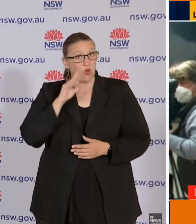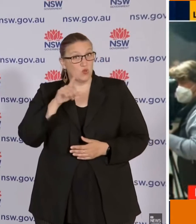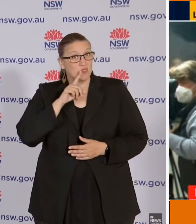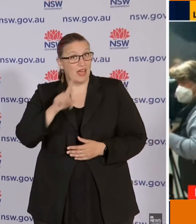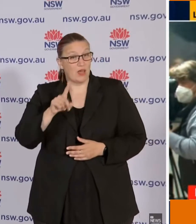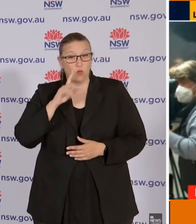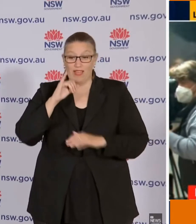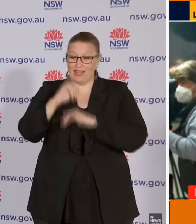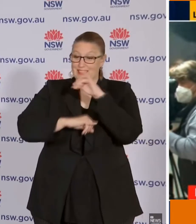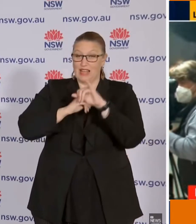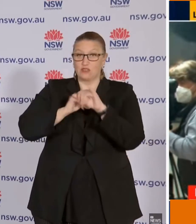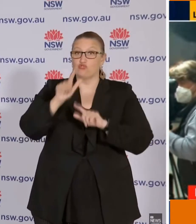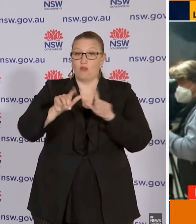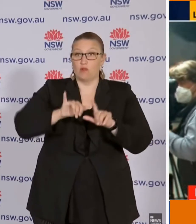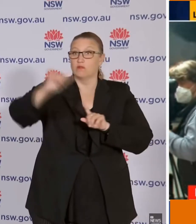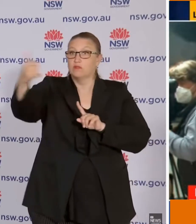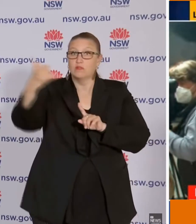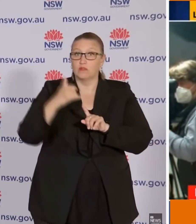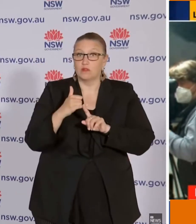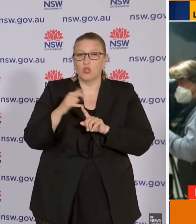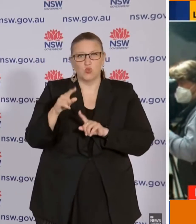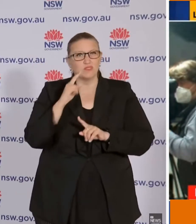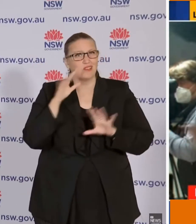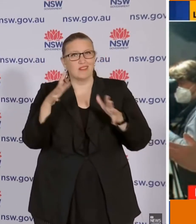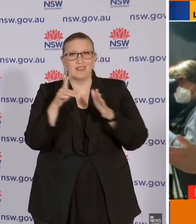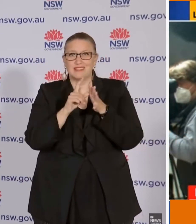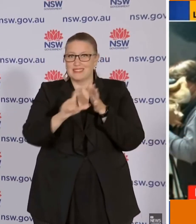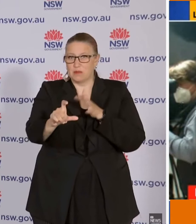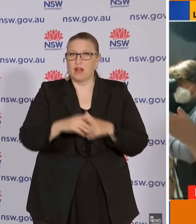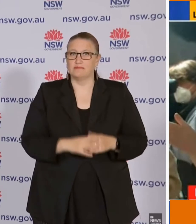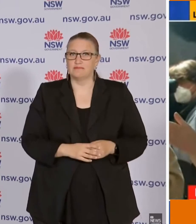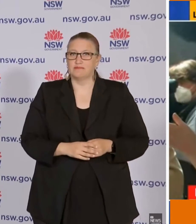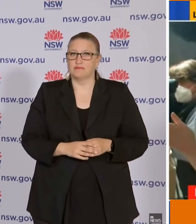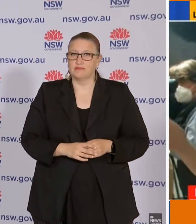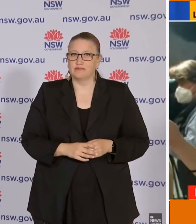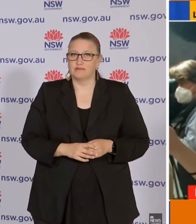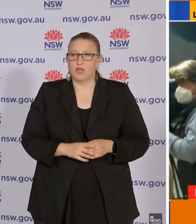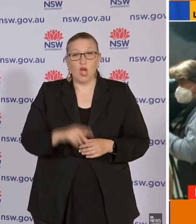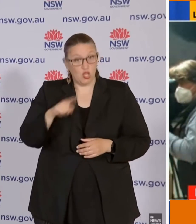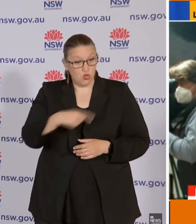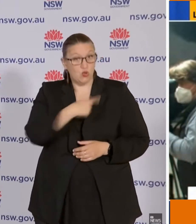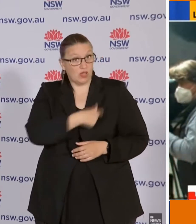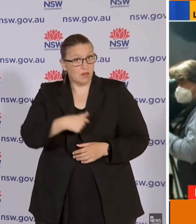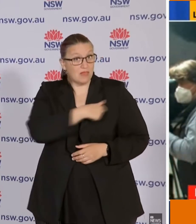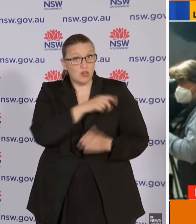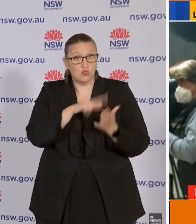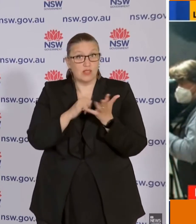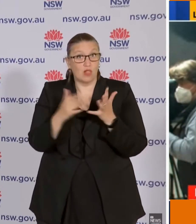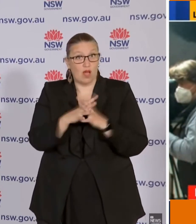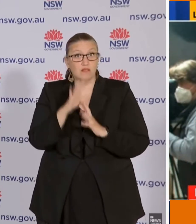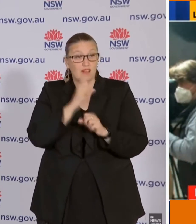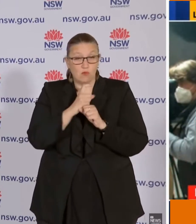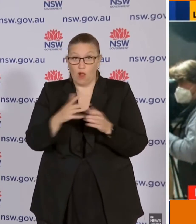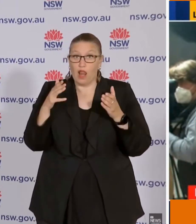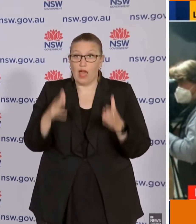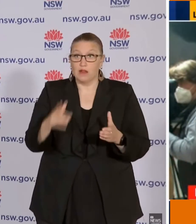South Wales will allow international travel to, like, we'll be able to leave and they will be able to come here